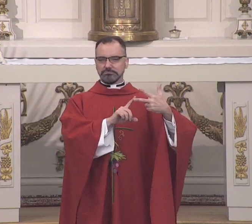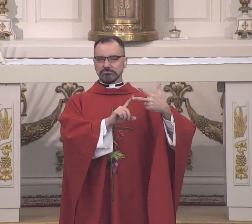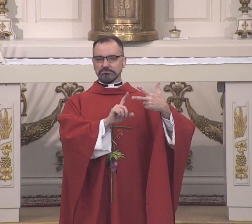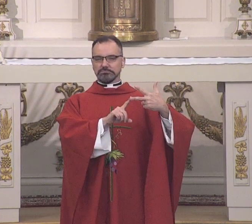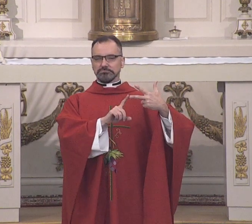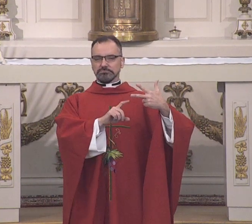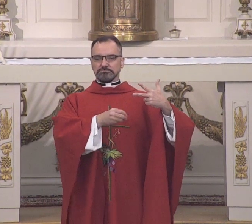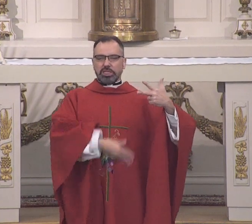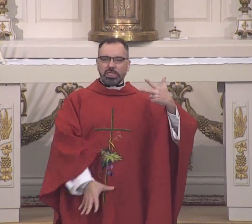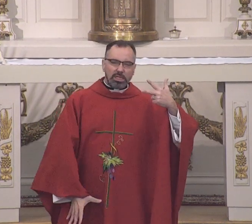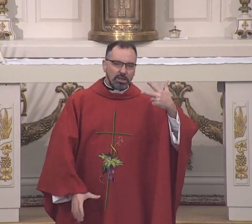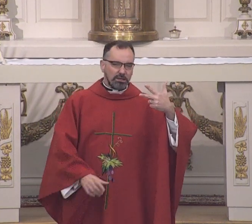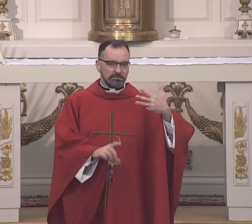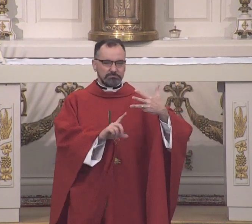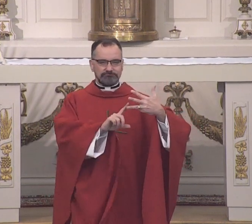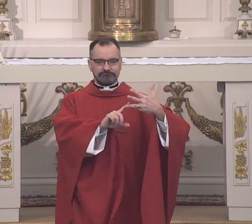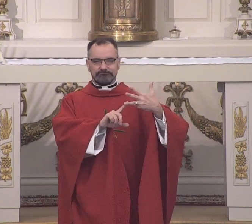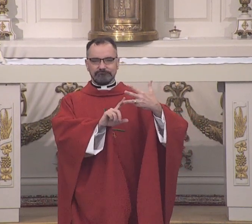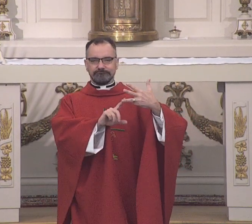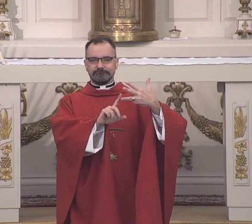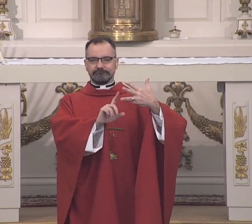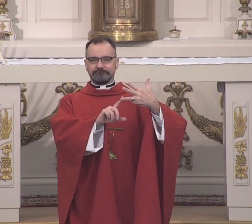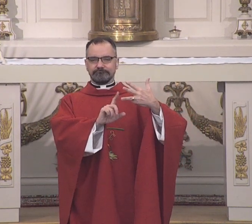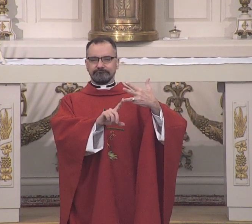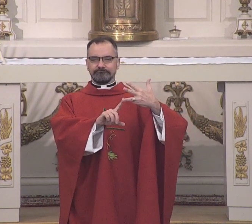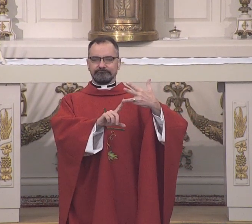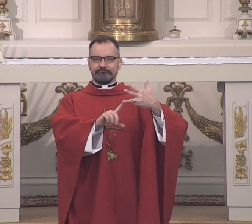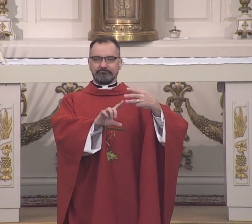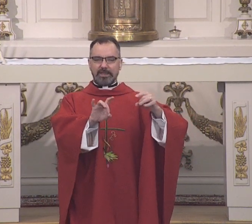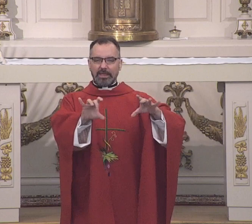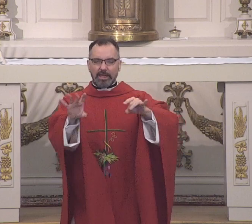anger and betrayal, depression,